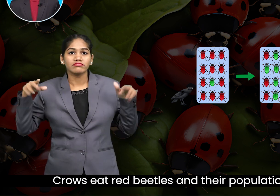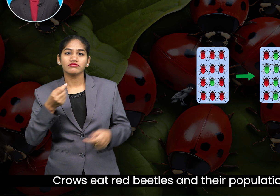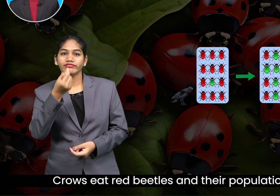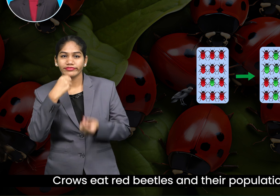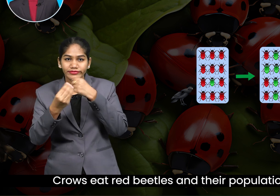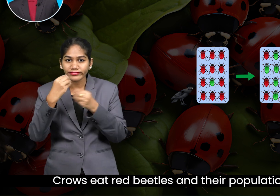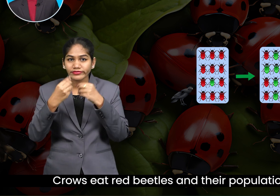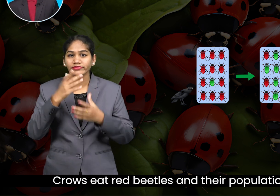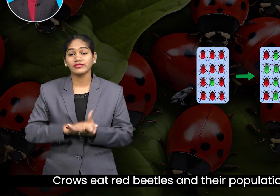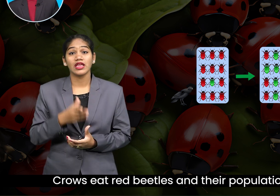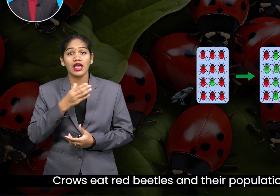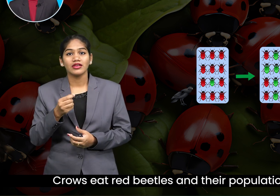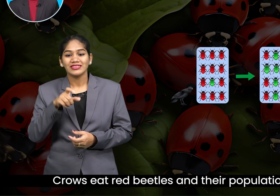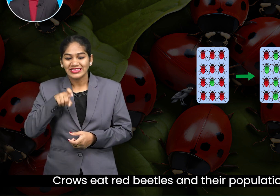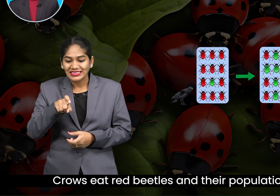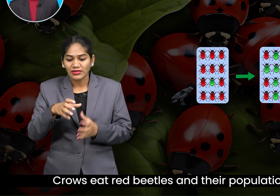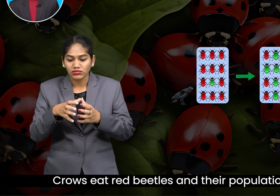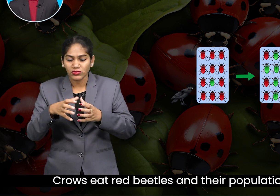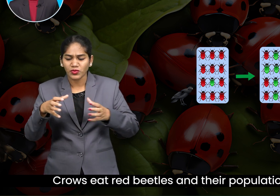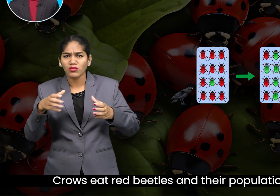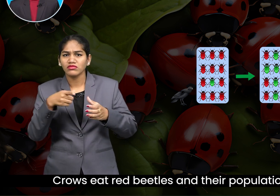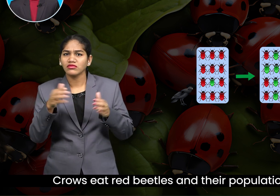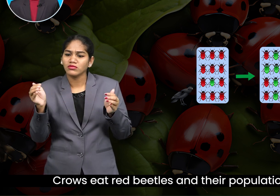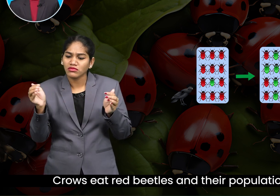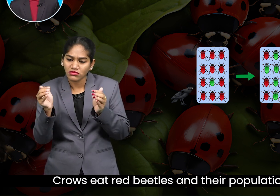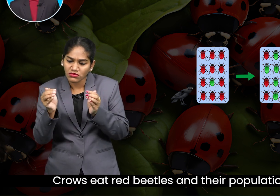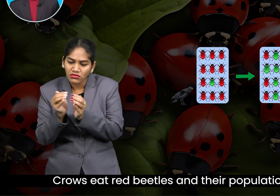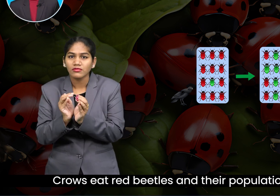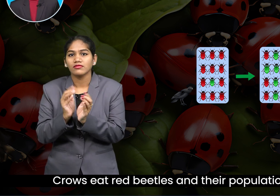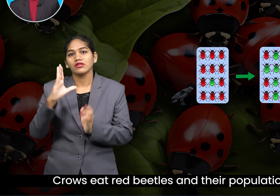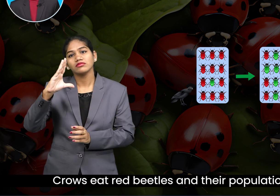And their population is slowly reduced.